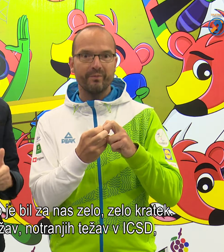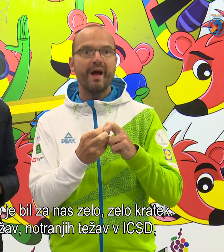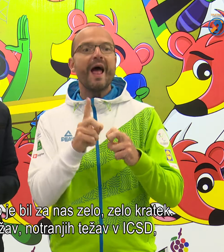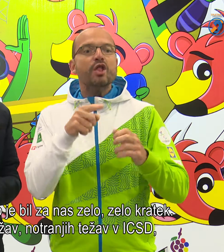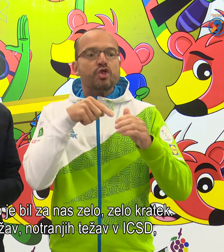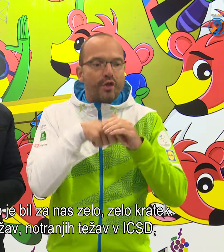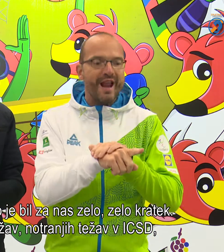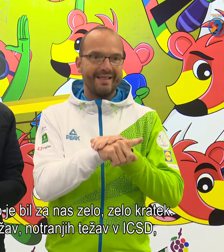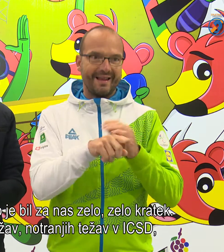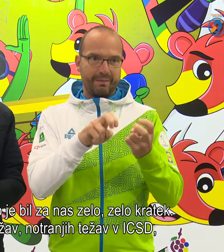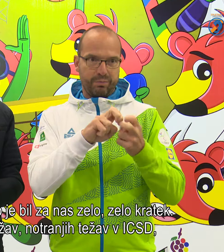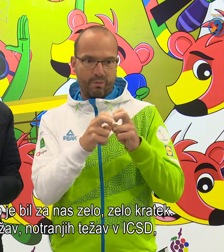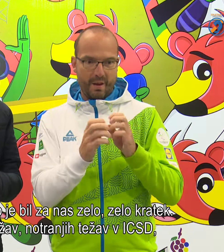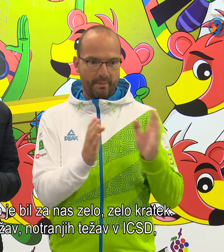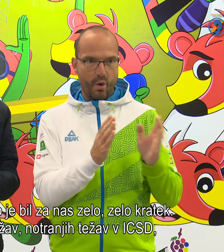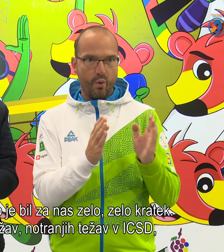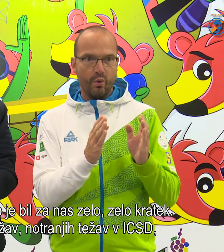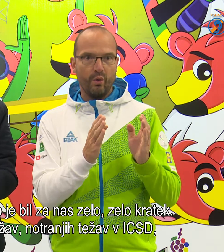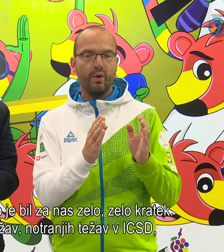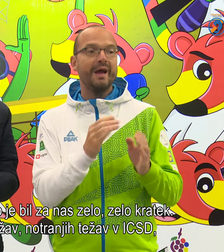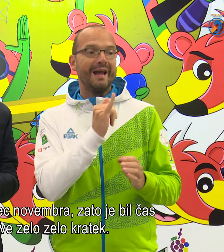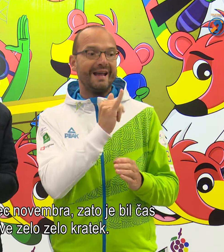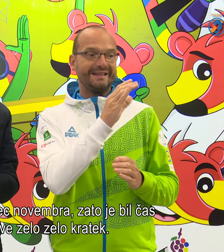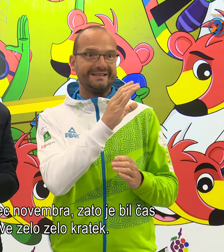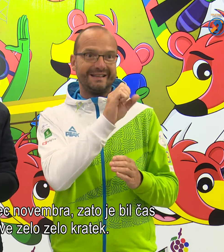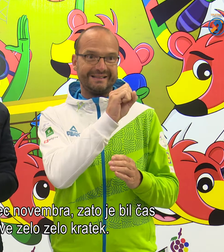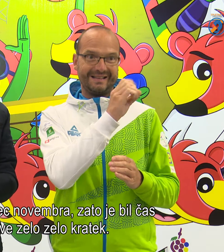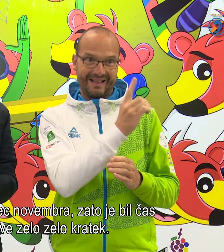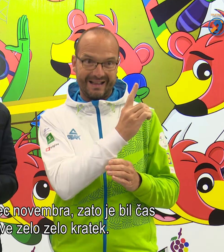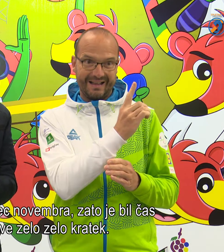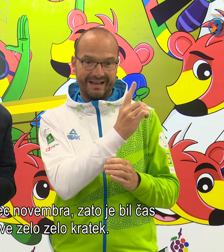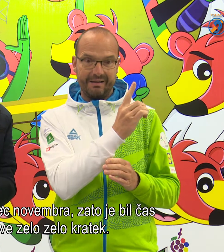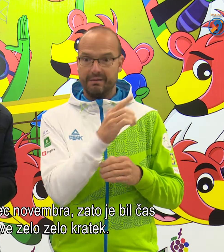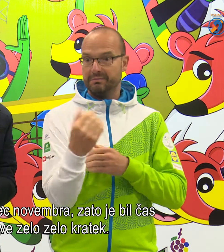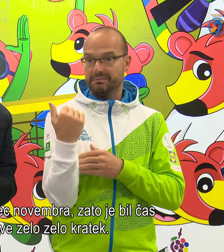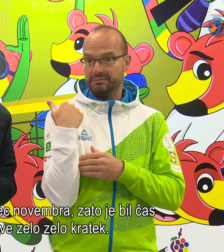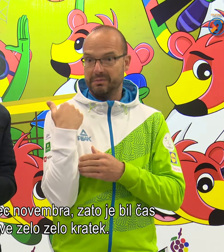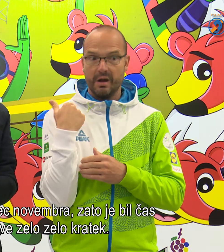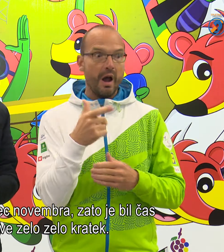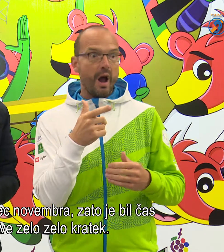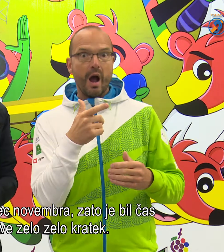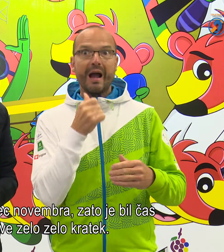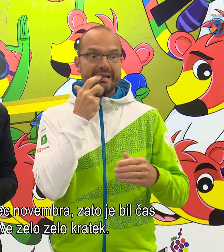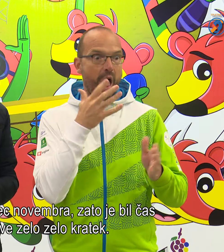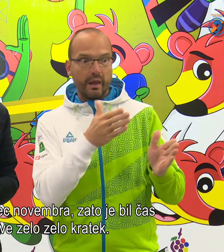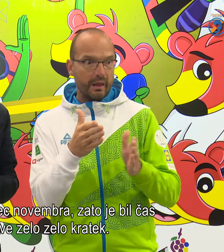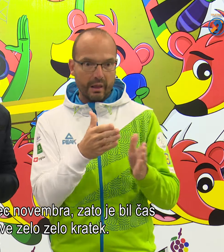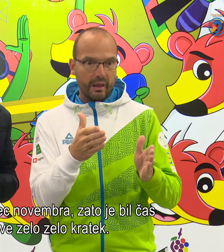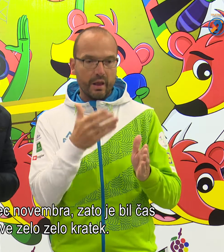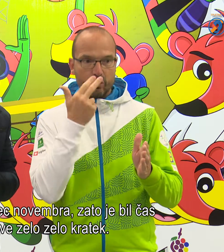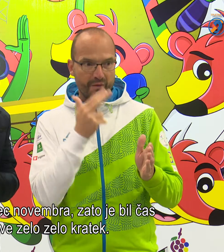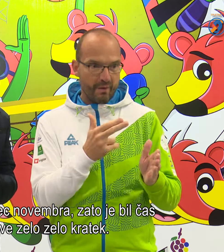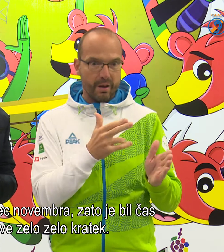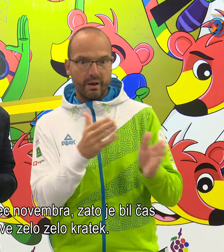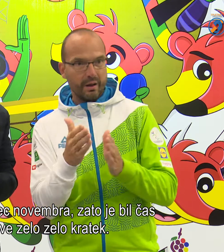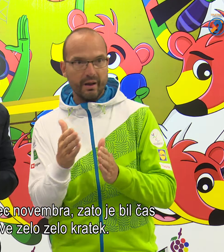internal problems in ICSD was solved just in final November. Then